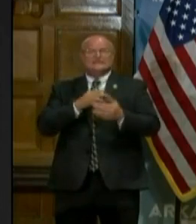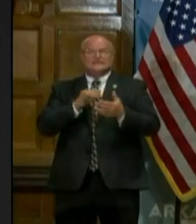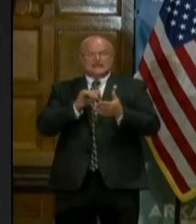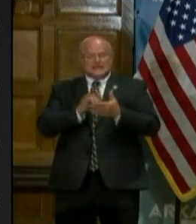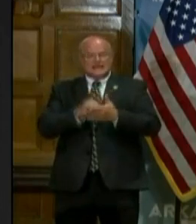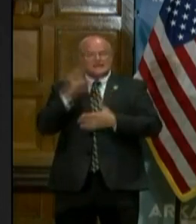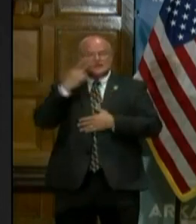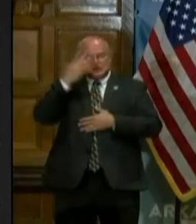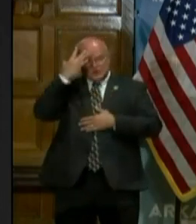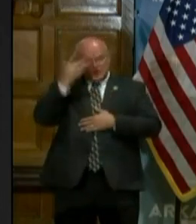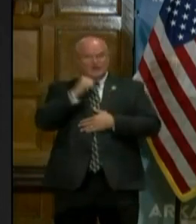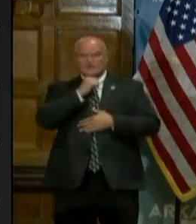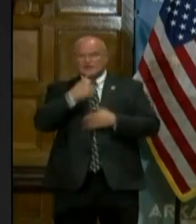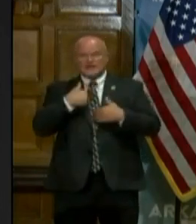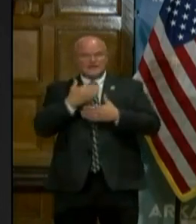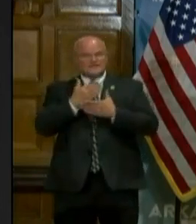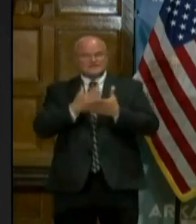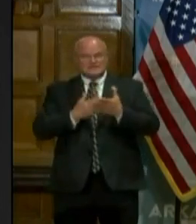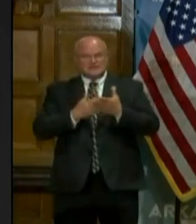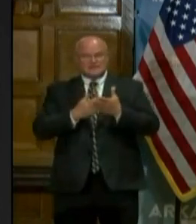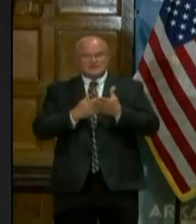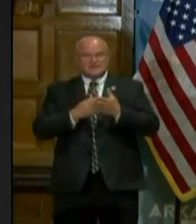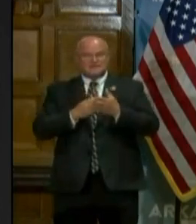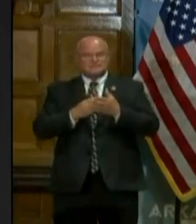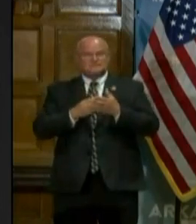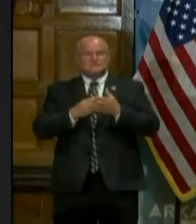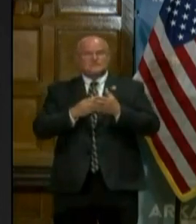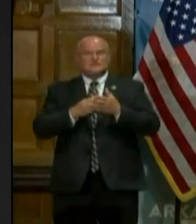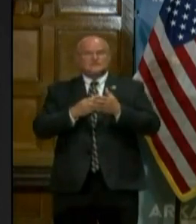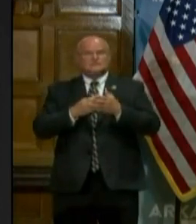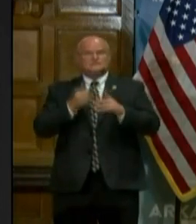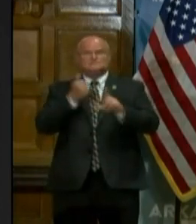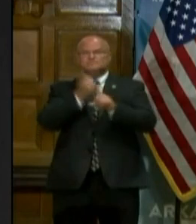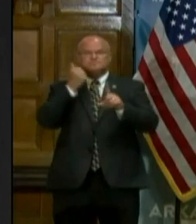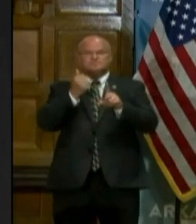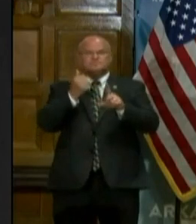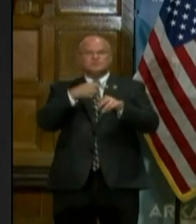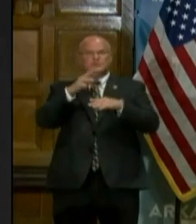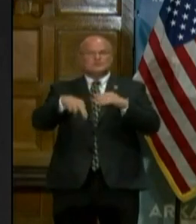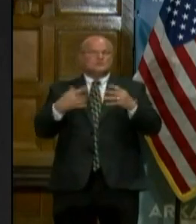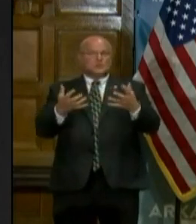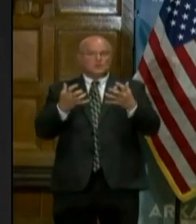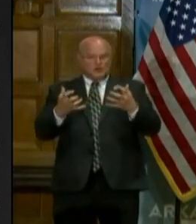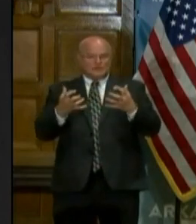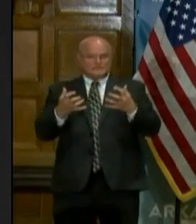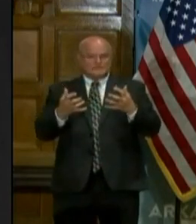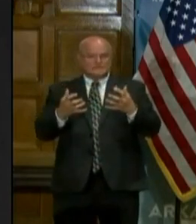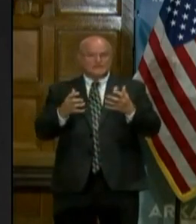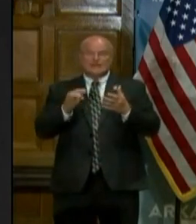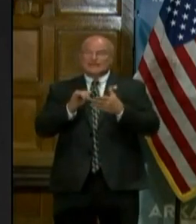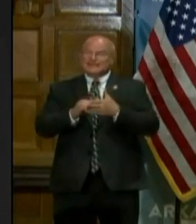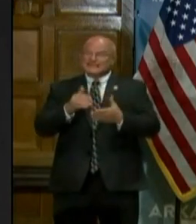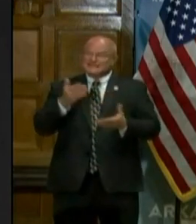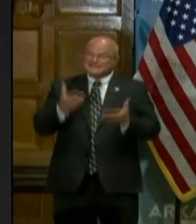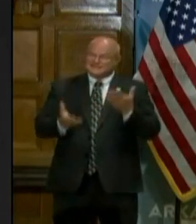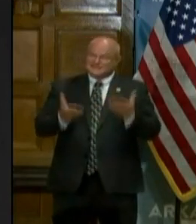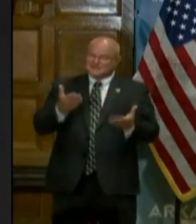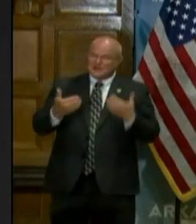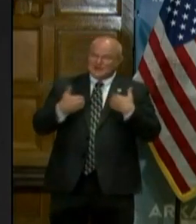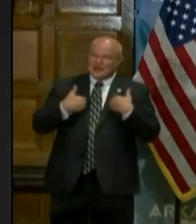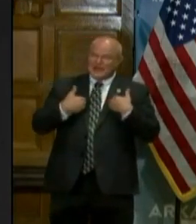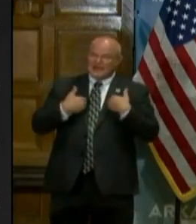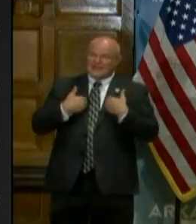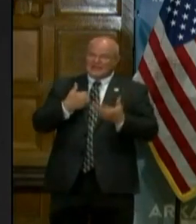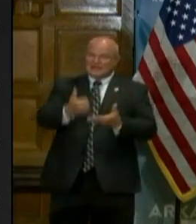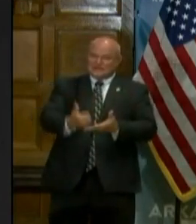is the reason we're not having some of the robust results that we would expect otherwise. And that would probably, if we had all of those,